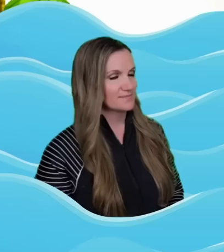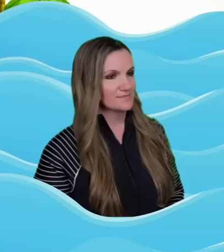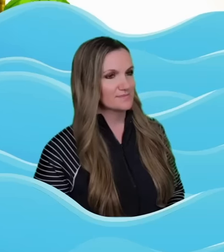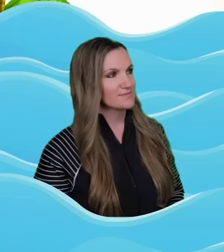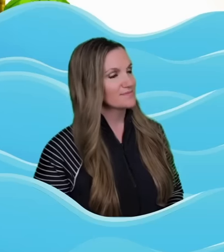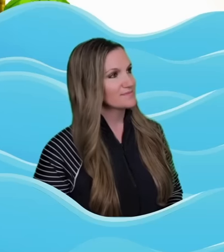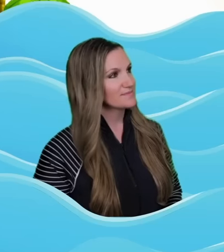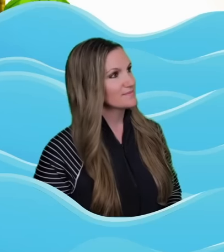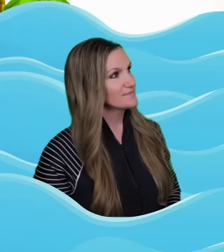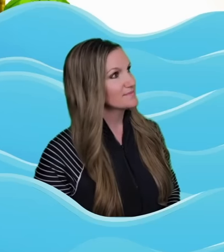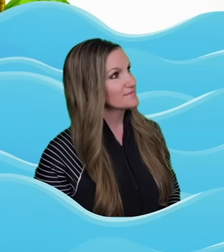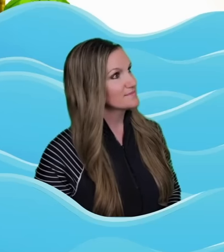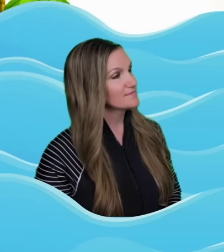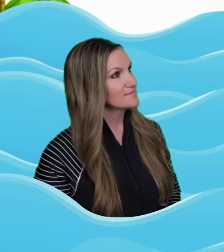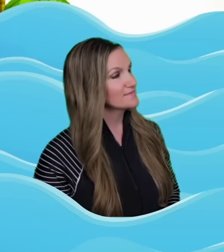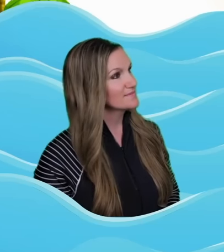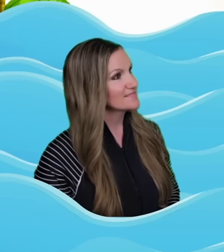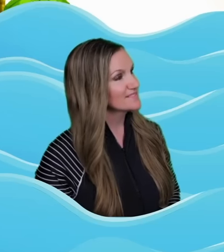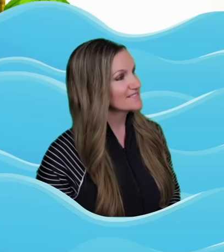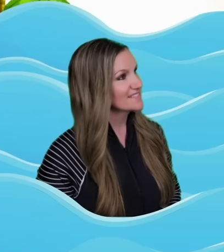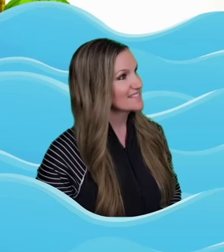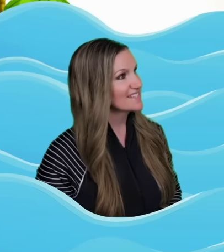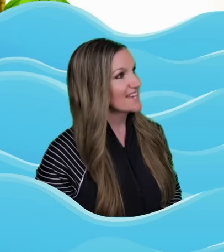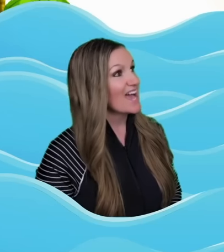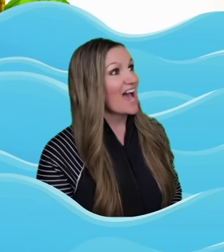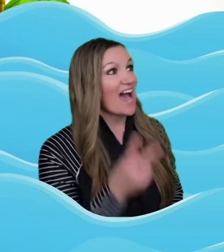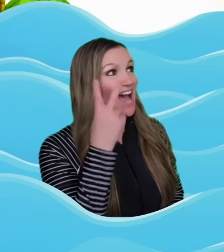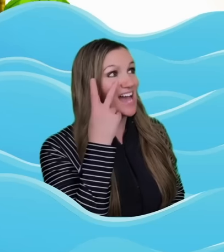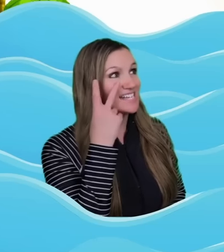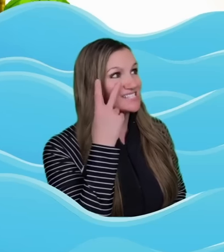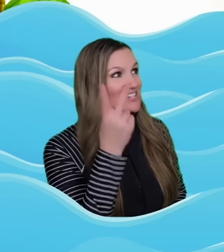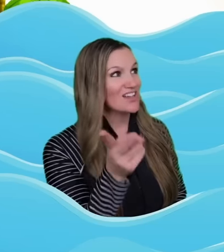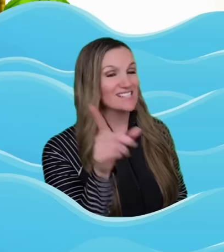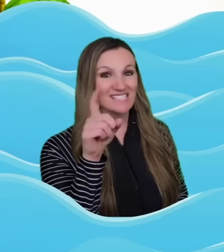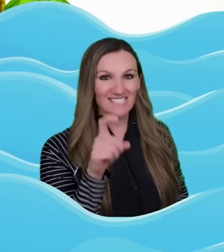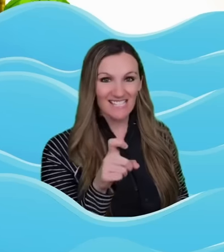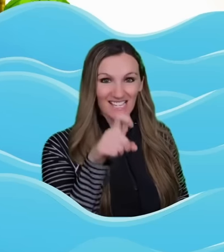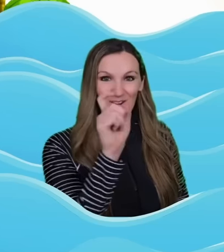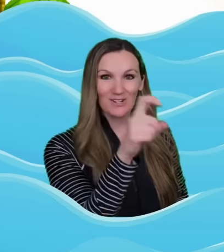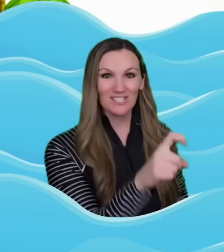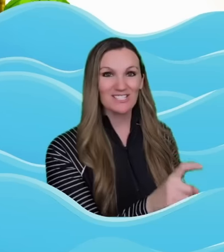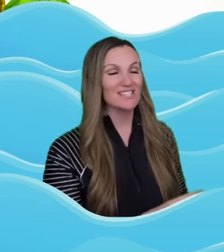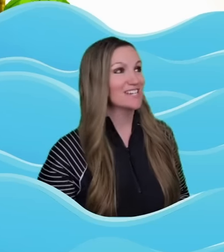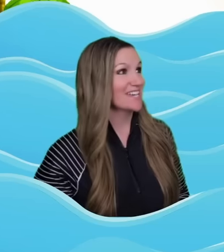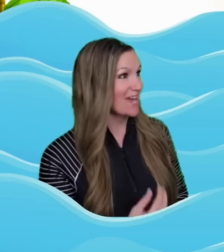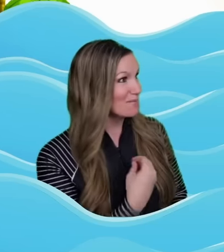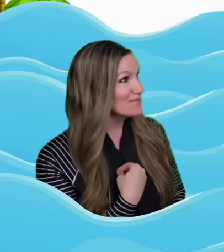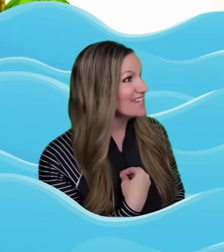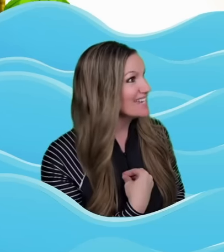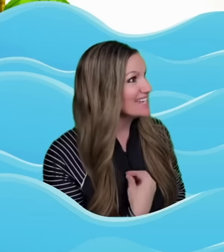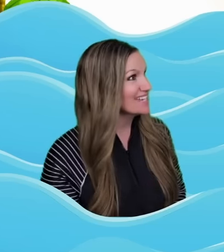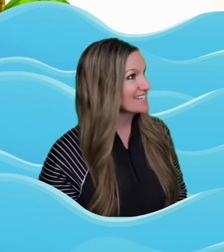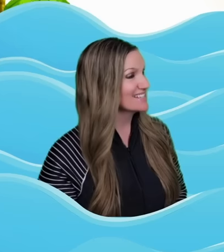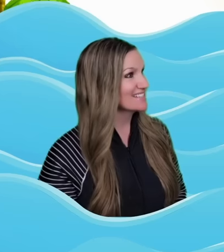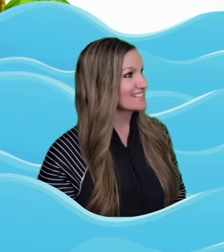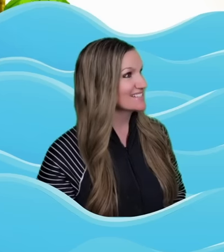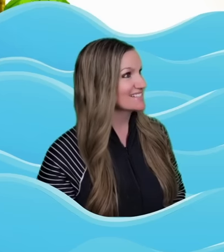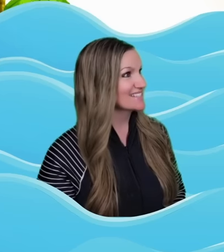Hey, Miss Magic, what did you see? I saw a seahorse looking at me. You saw a